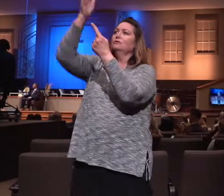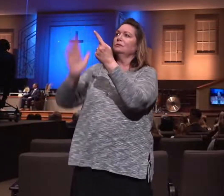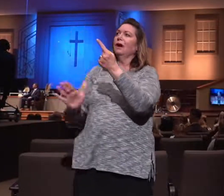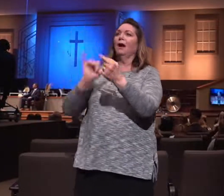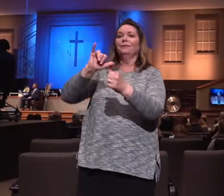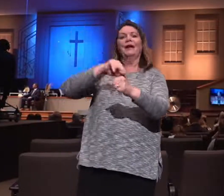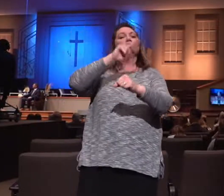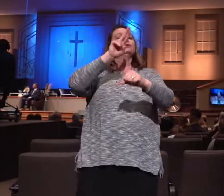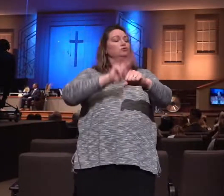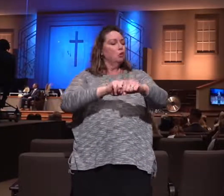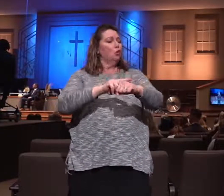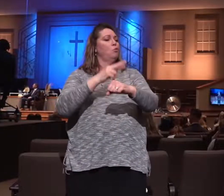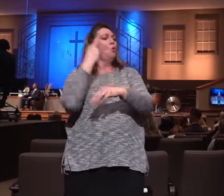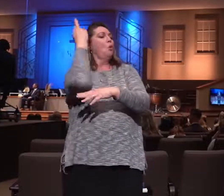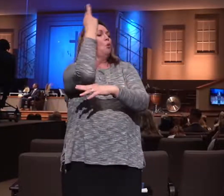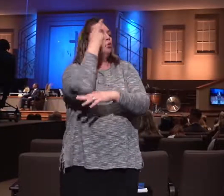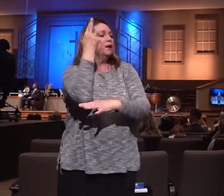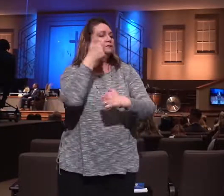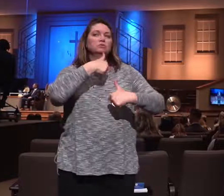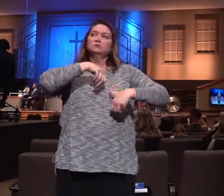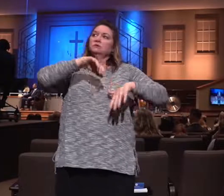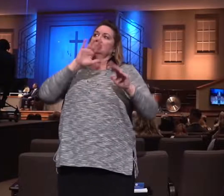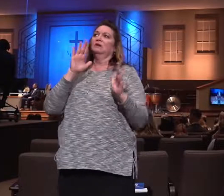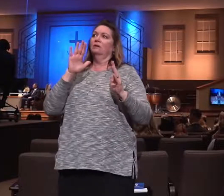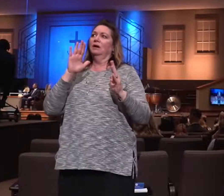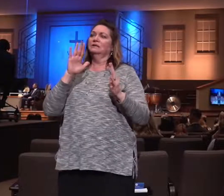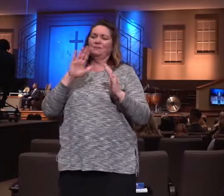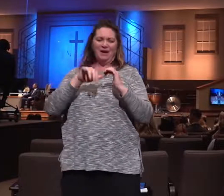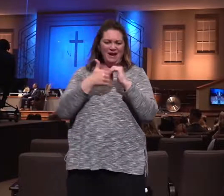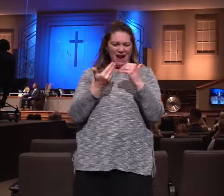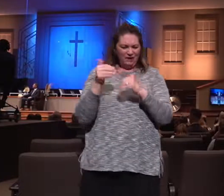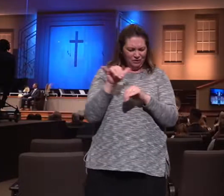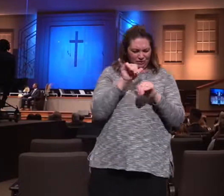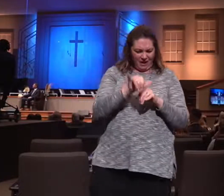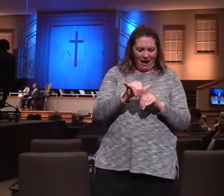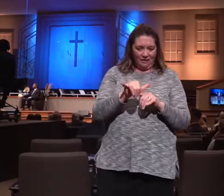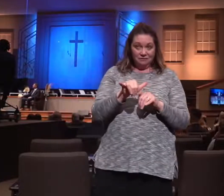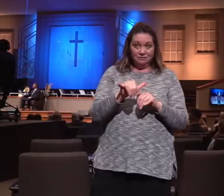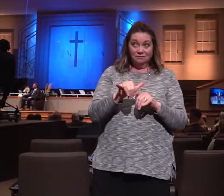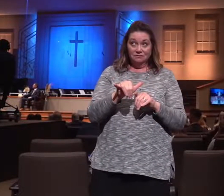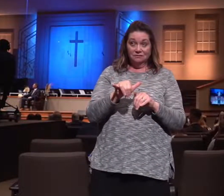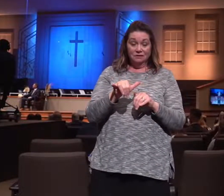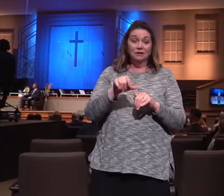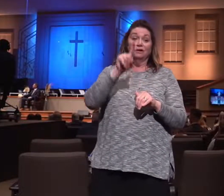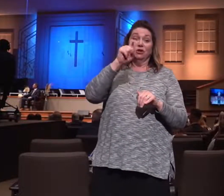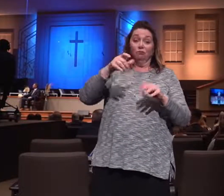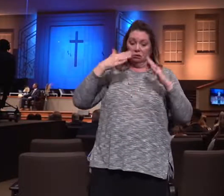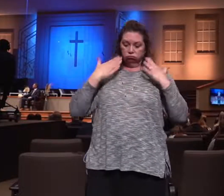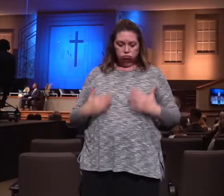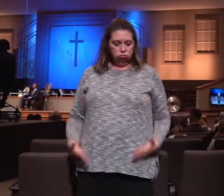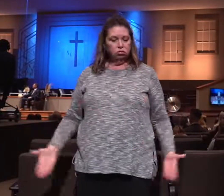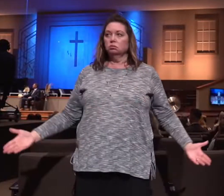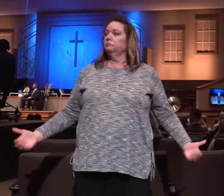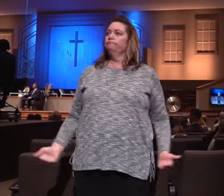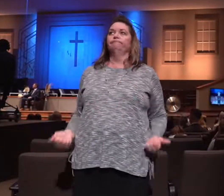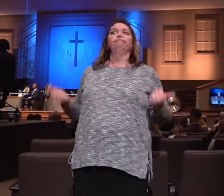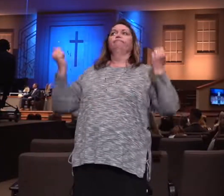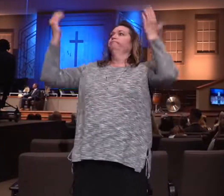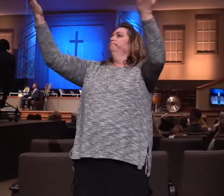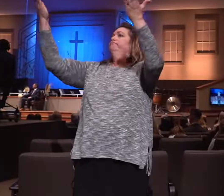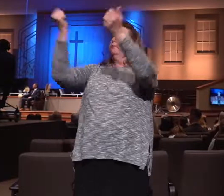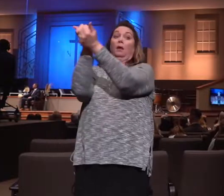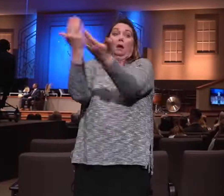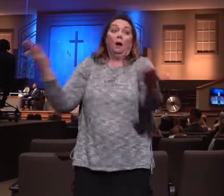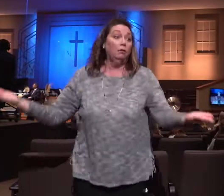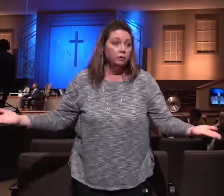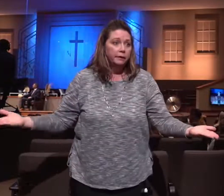we can't present our bodies as a living sacrifice and hold anything back. It's kind of total. We have to present everything